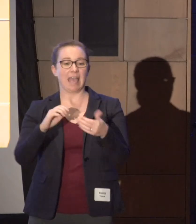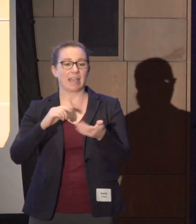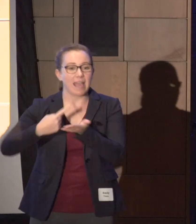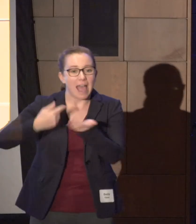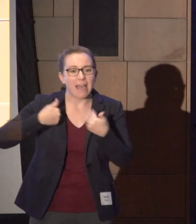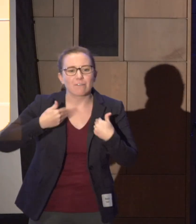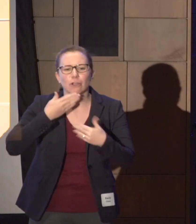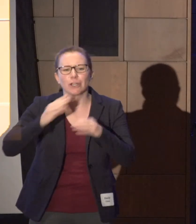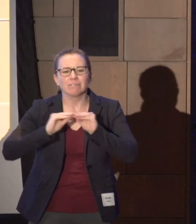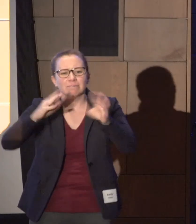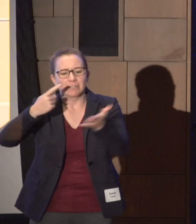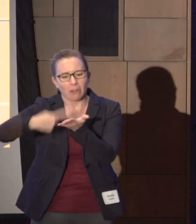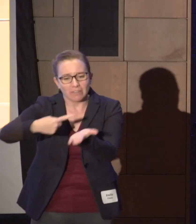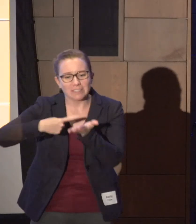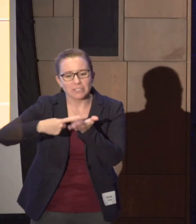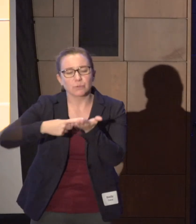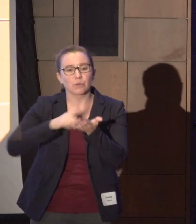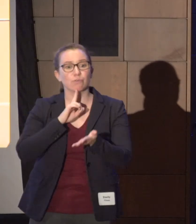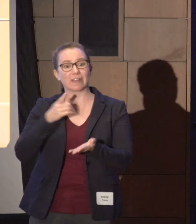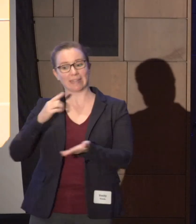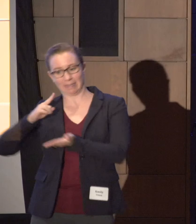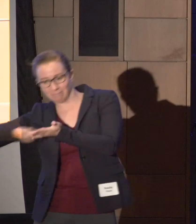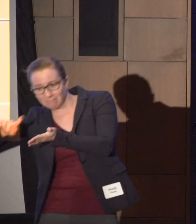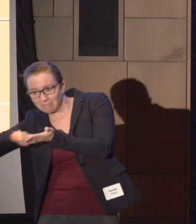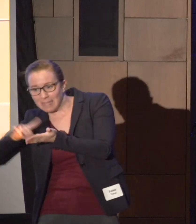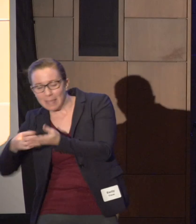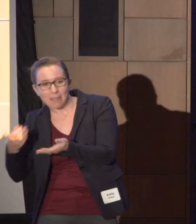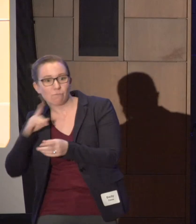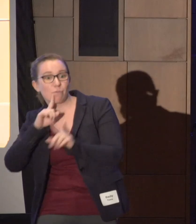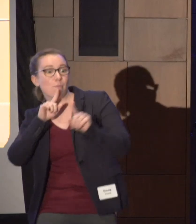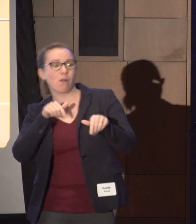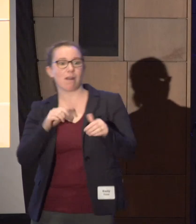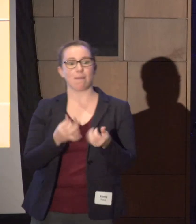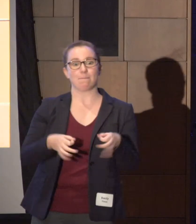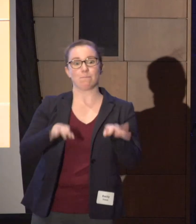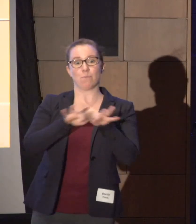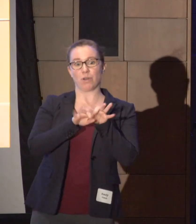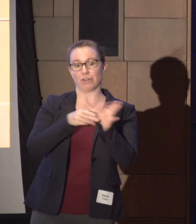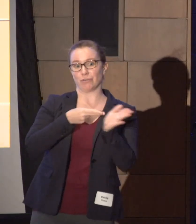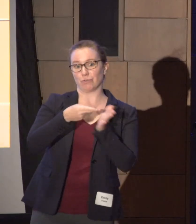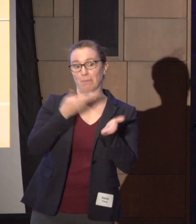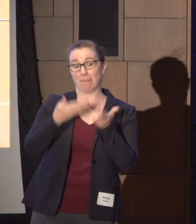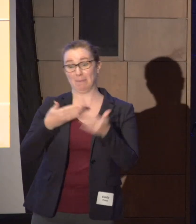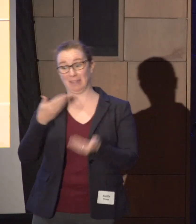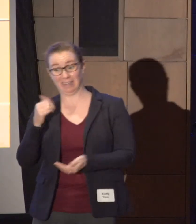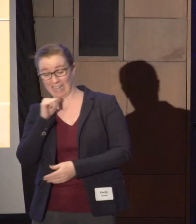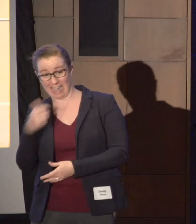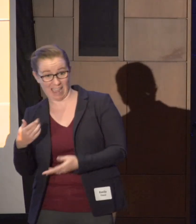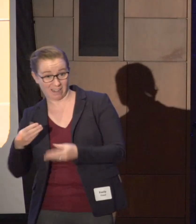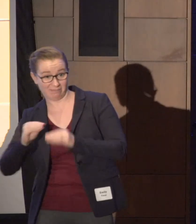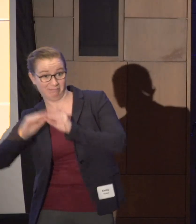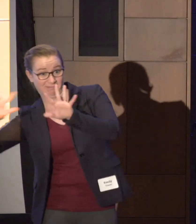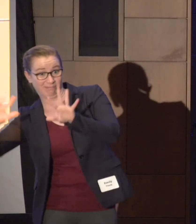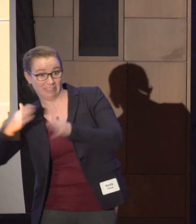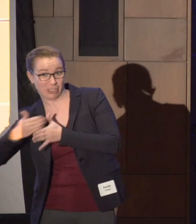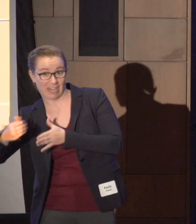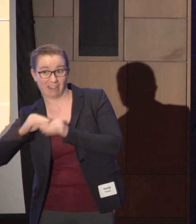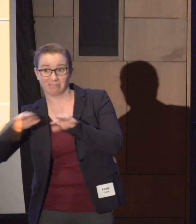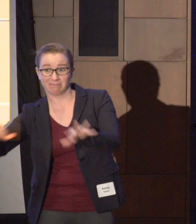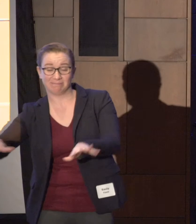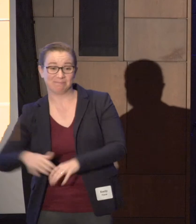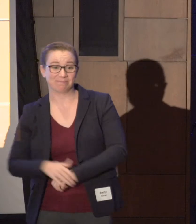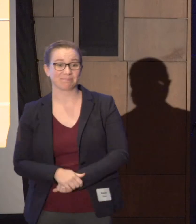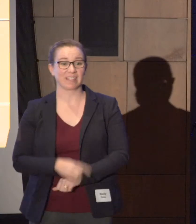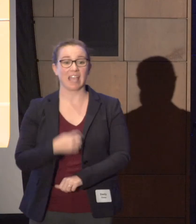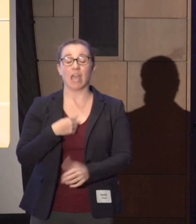the bottom of things, reporting important truths that otherwise might stay hidden. I want to share just a couple